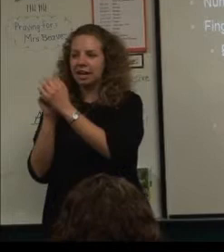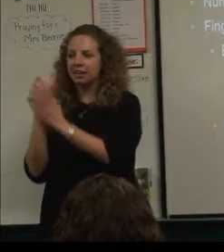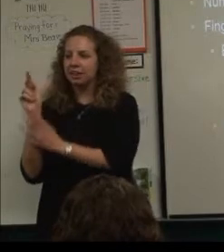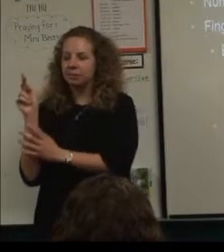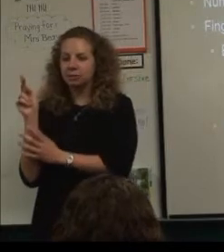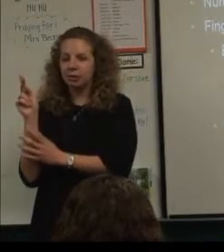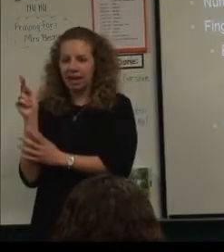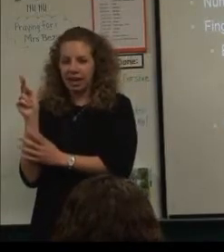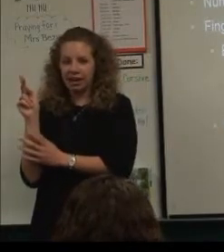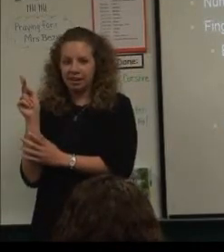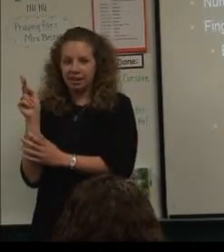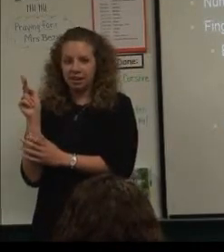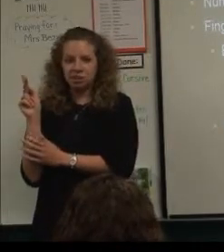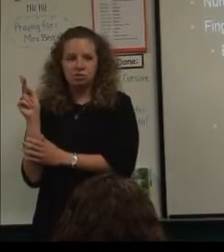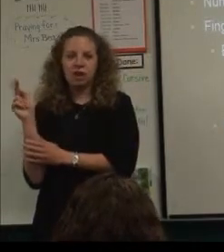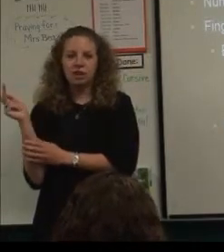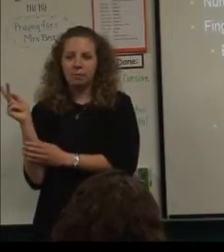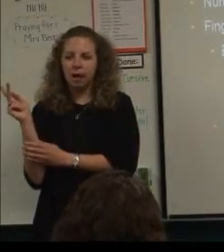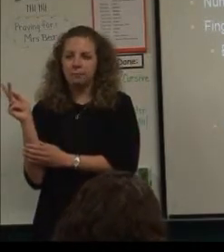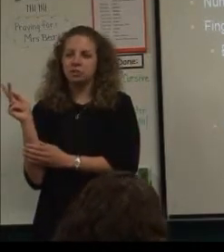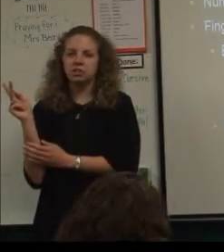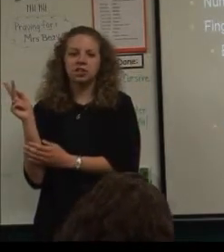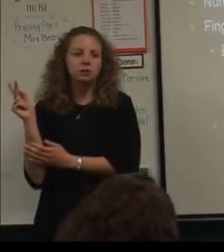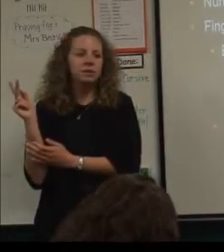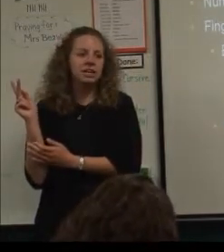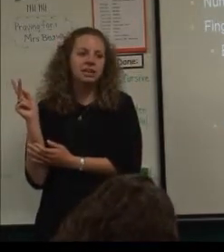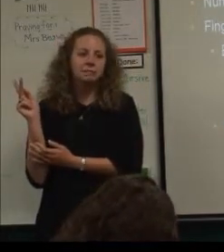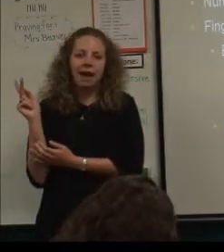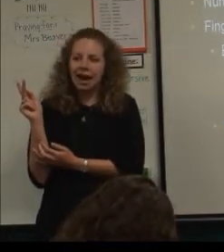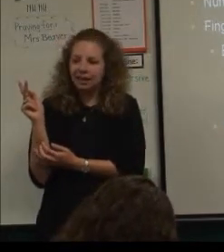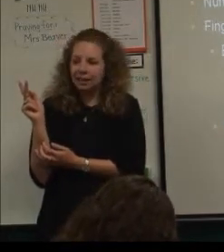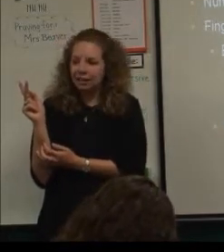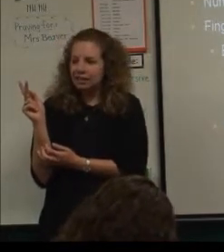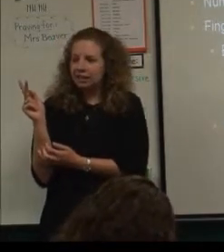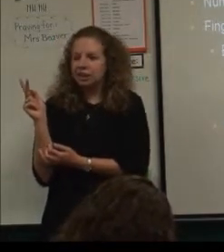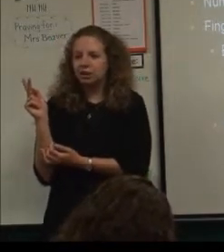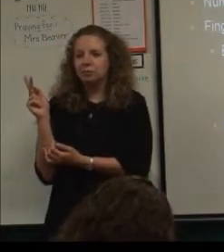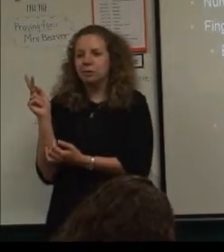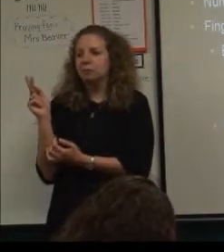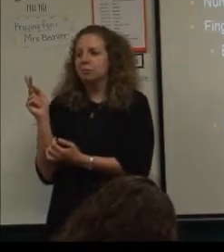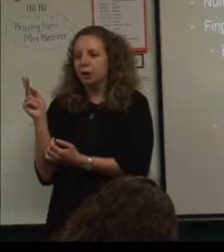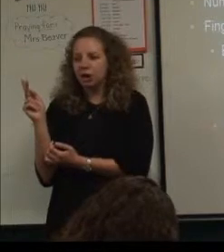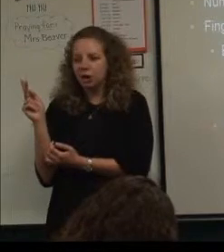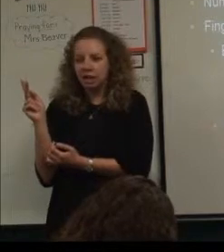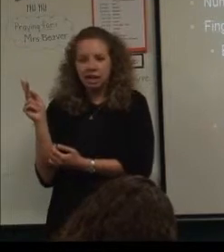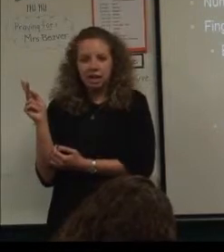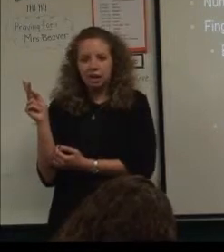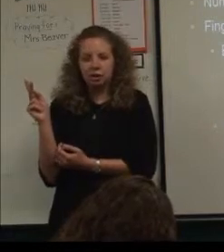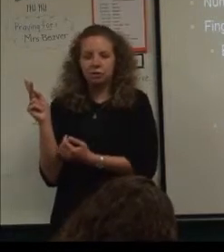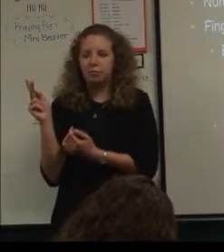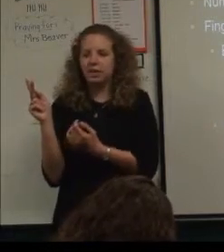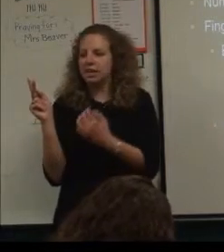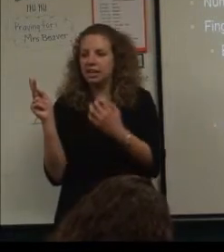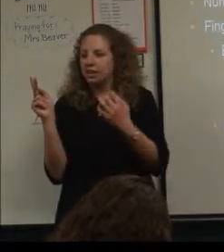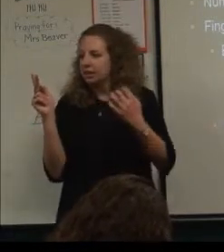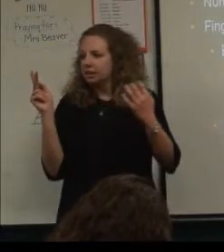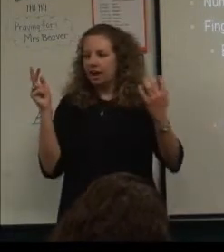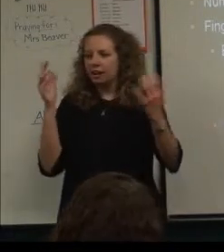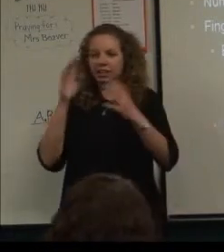hand, and then I went to a K, you have a couple options. It could be back. It could be book, it could be